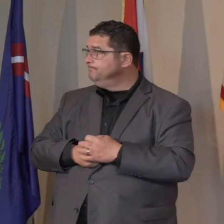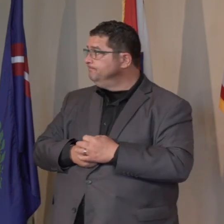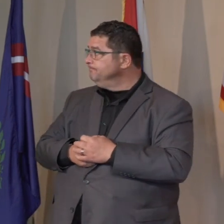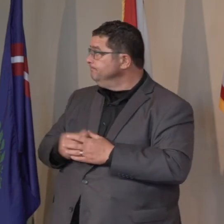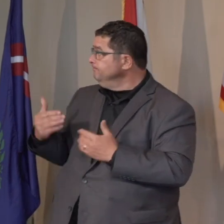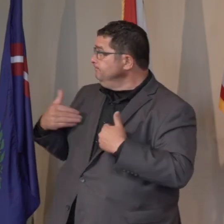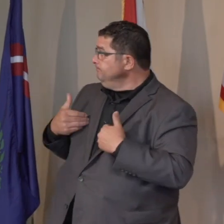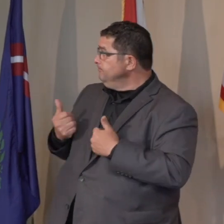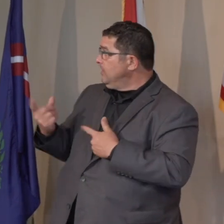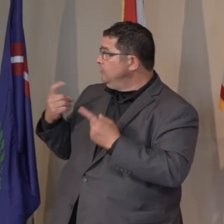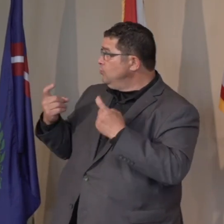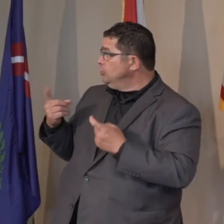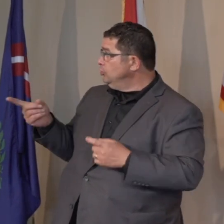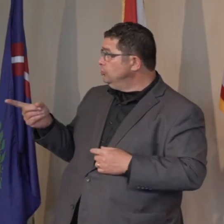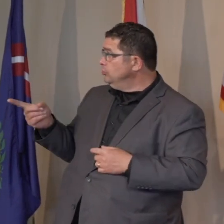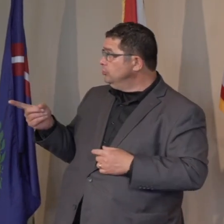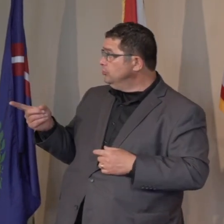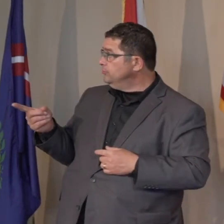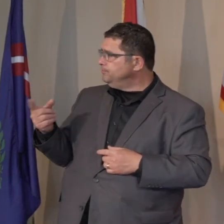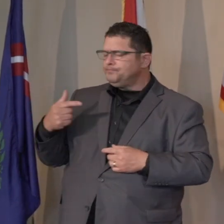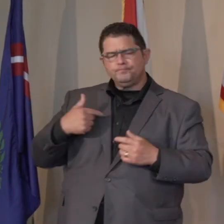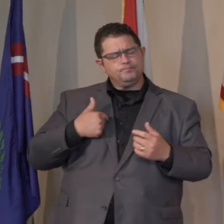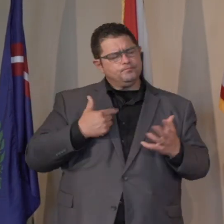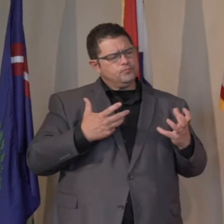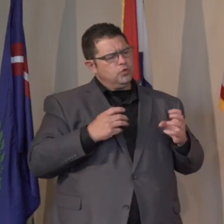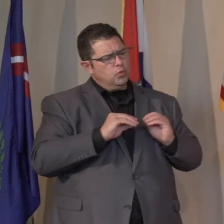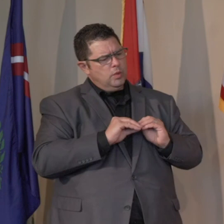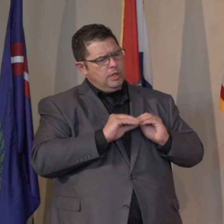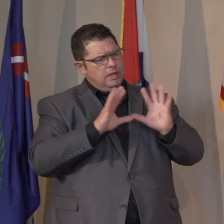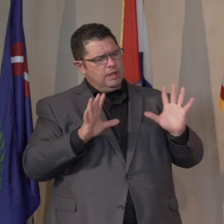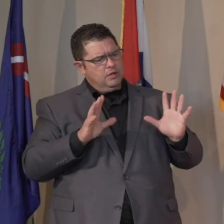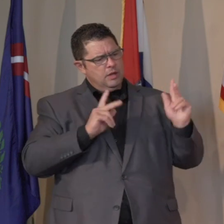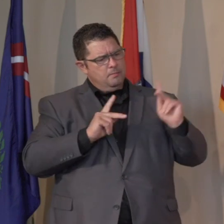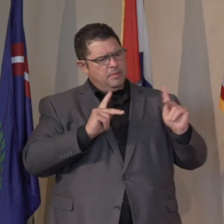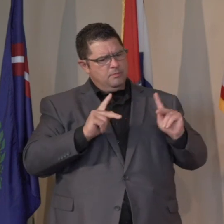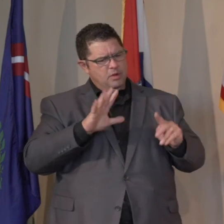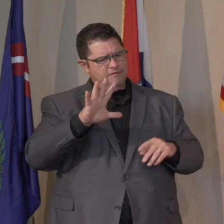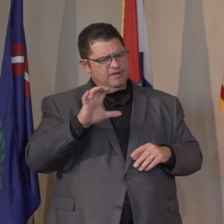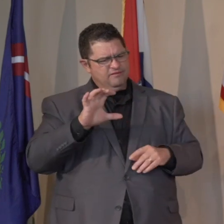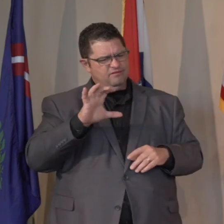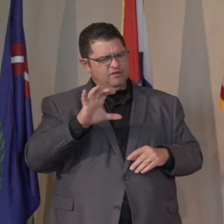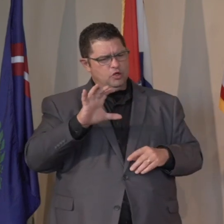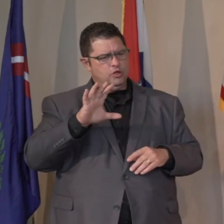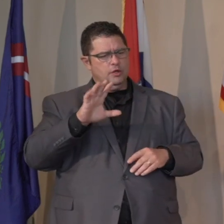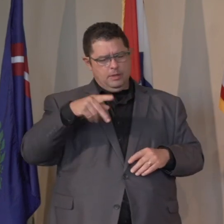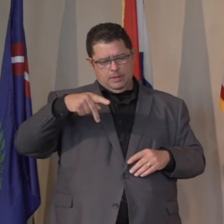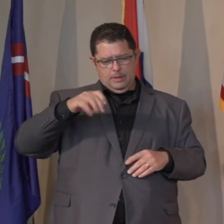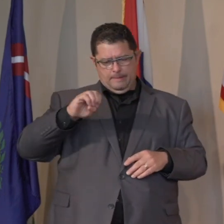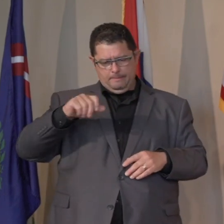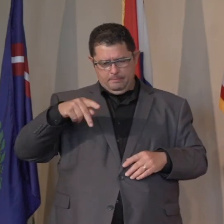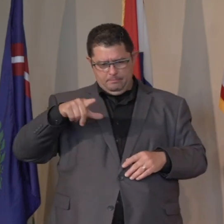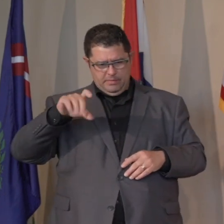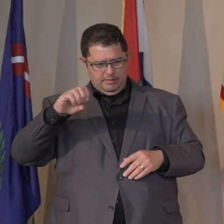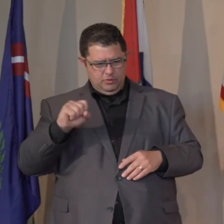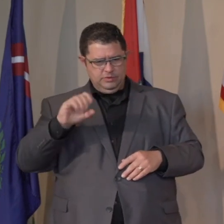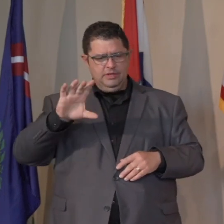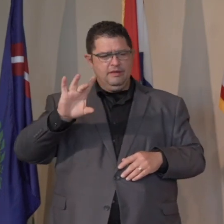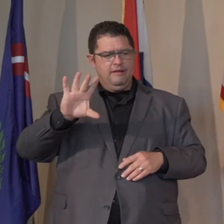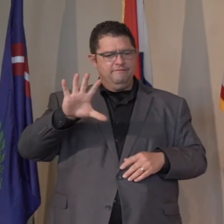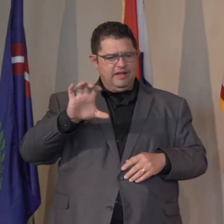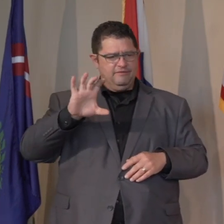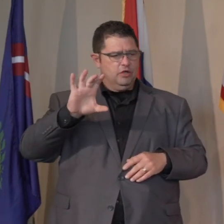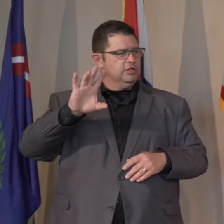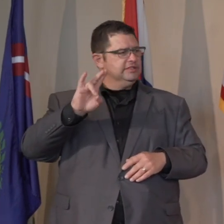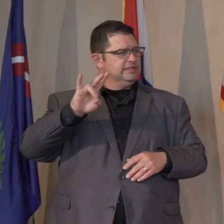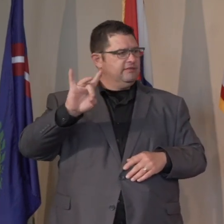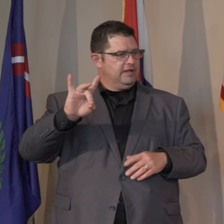Doug, do you have anything? I just wanted a point of clarity. The Peoples was 578,000. 578,000 to